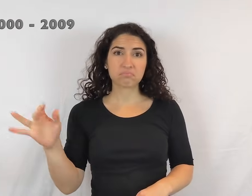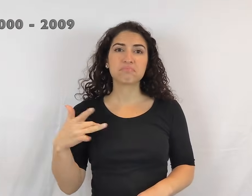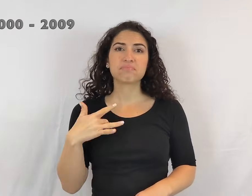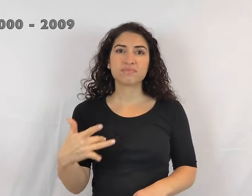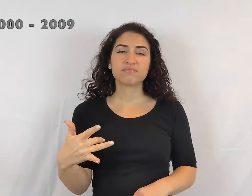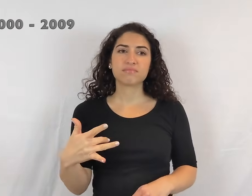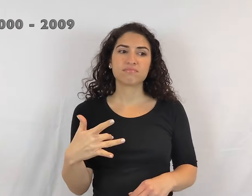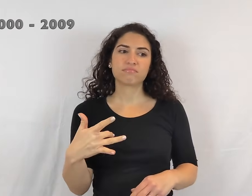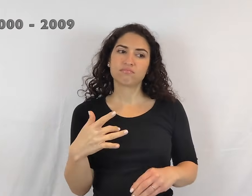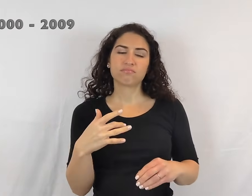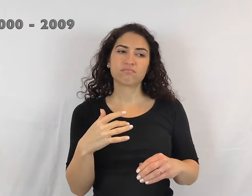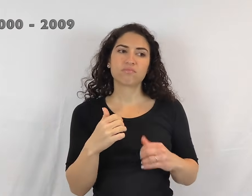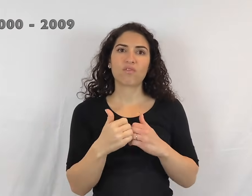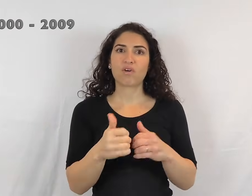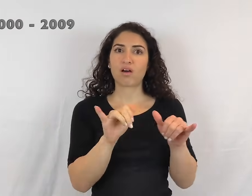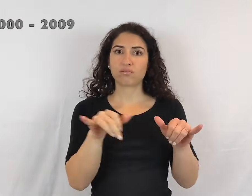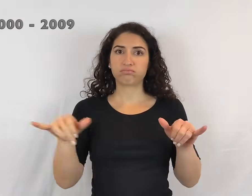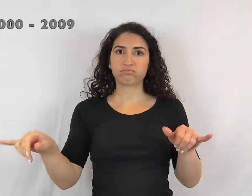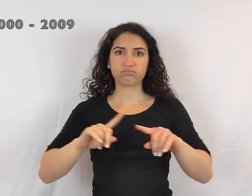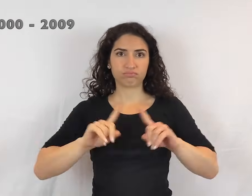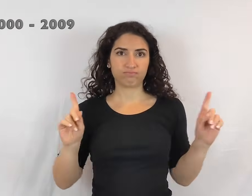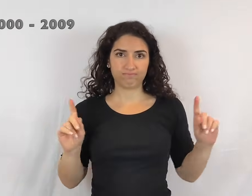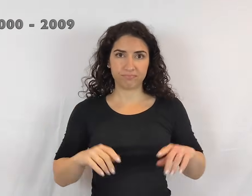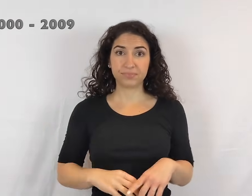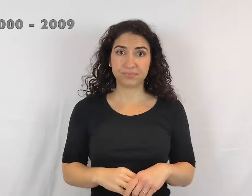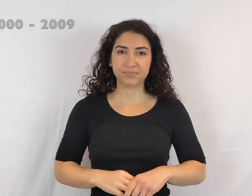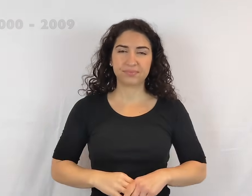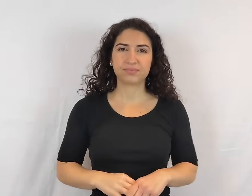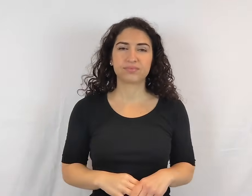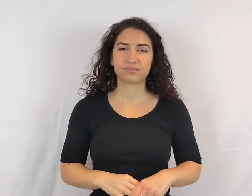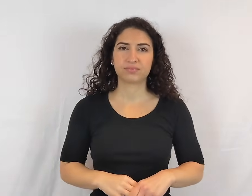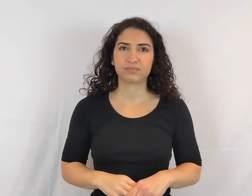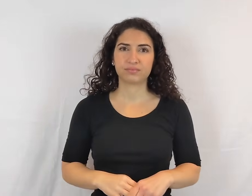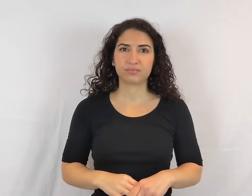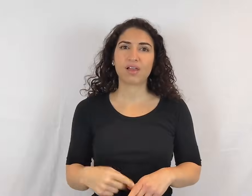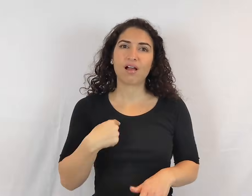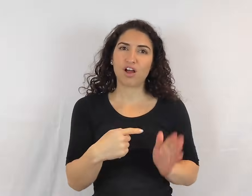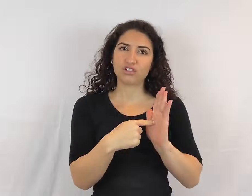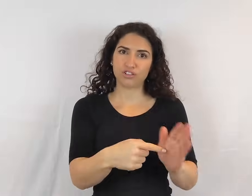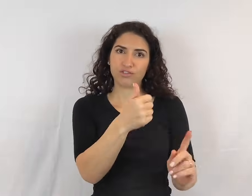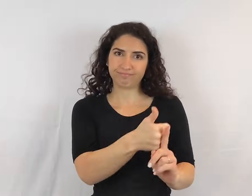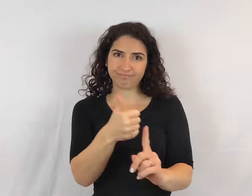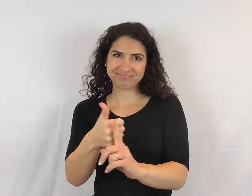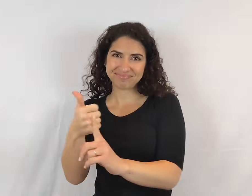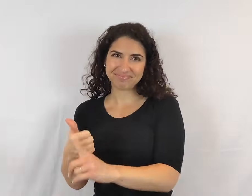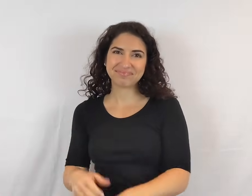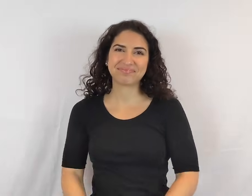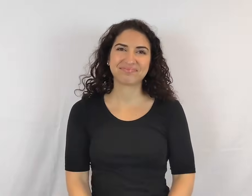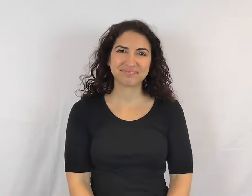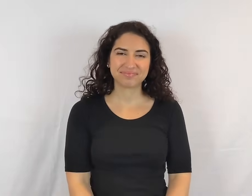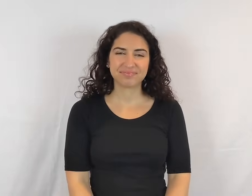2009 tend to follow that different pattern. I'll show you each.